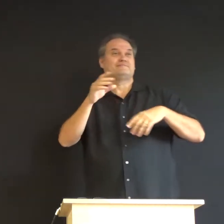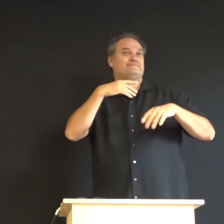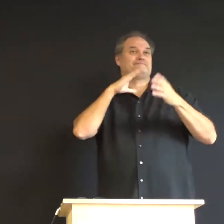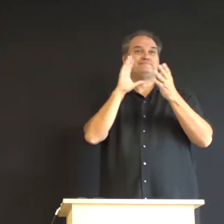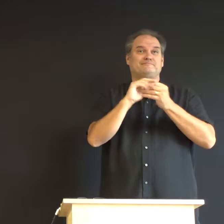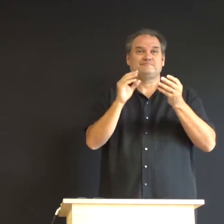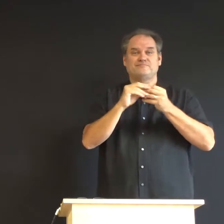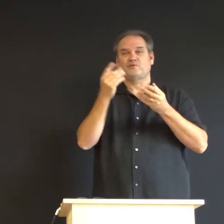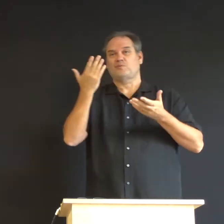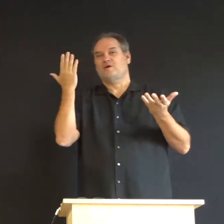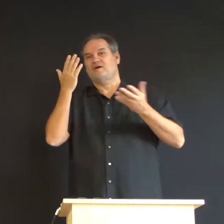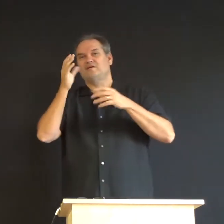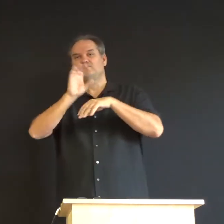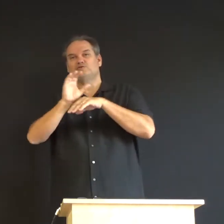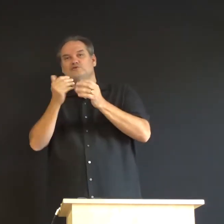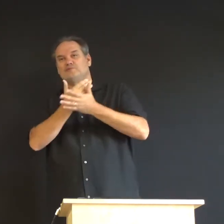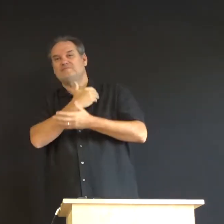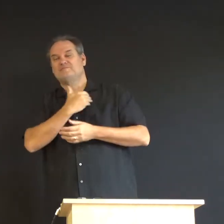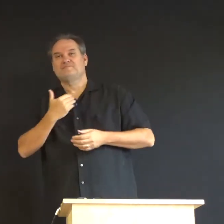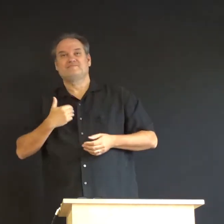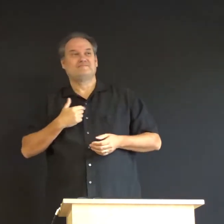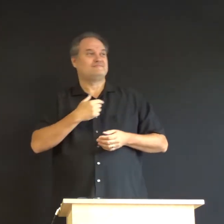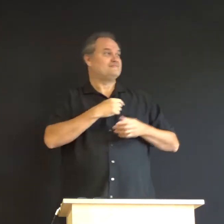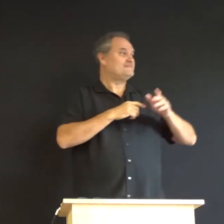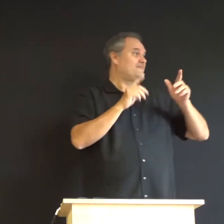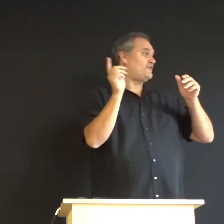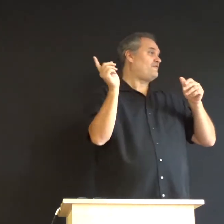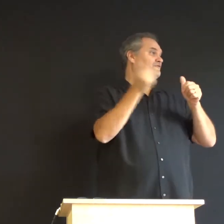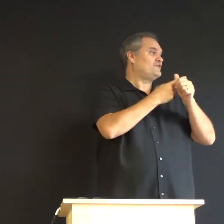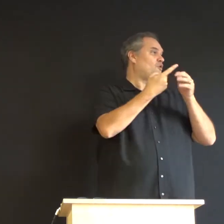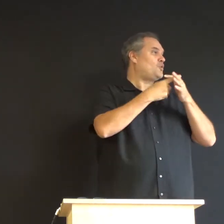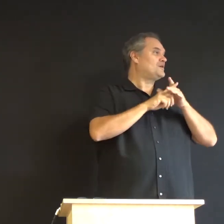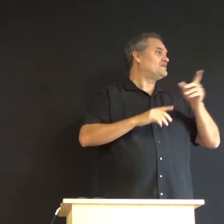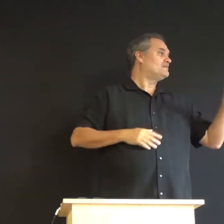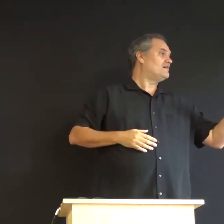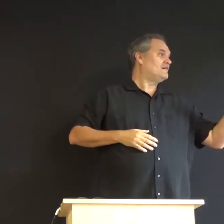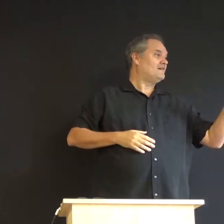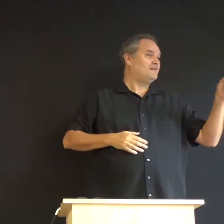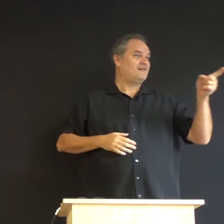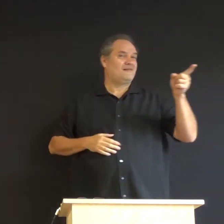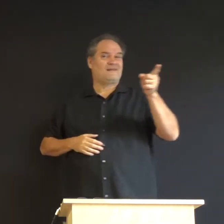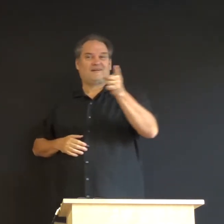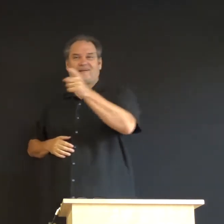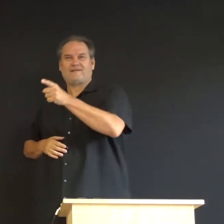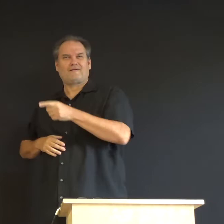I'm talking about church discipline. I'm talking about new members joining.